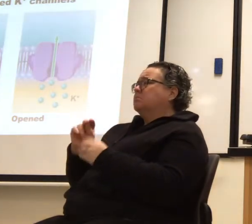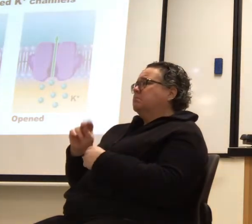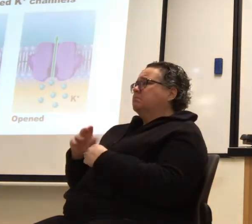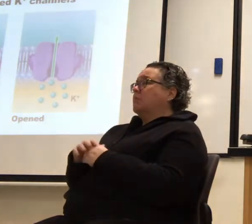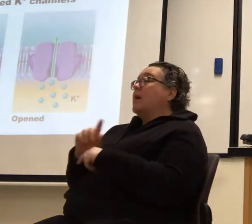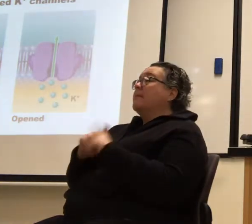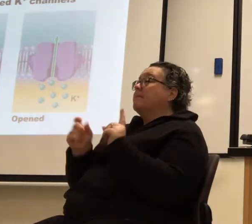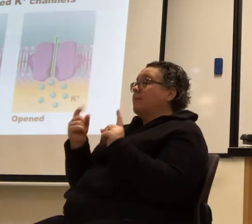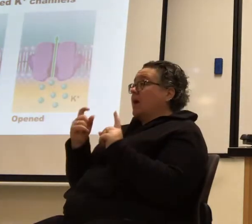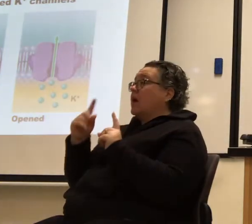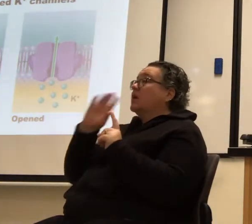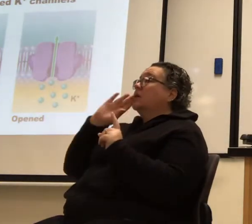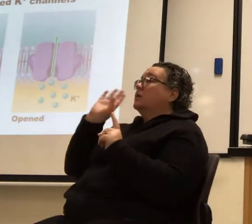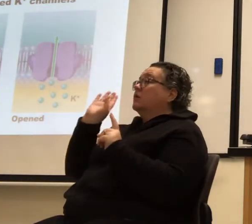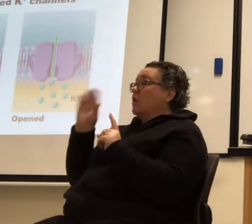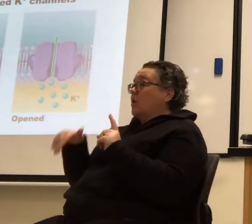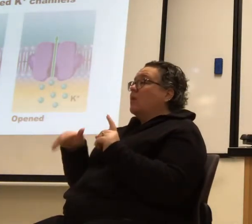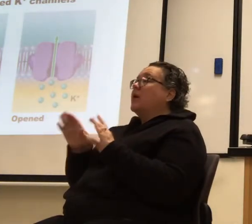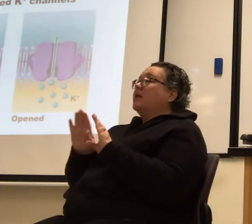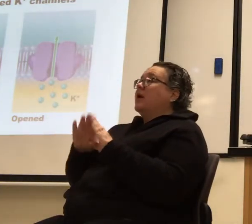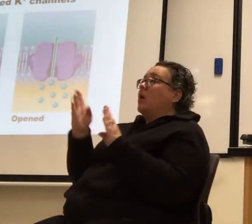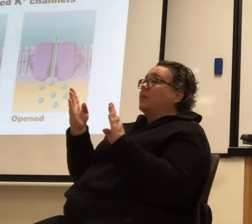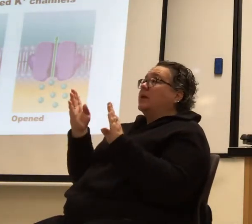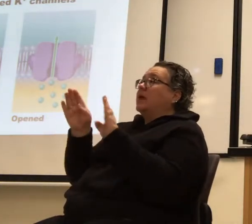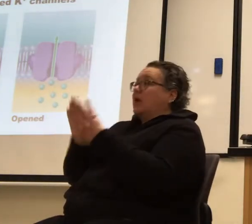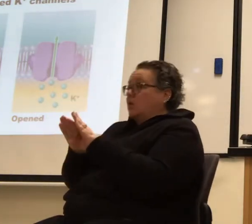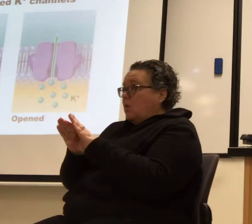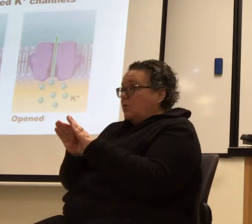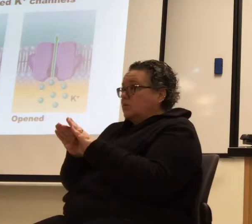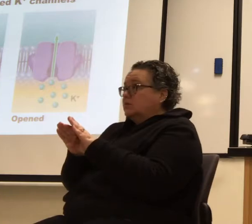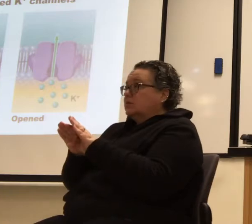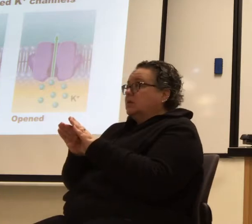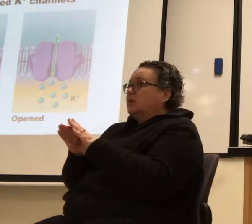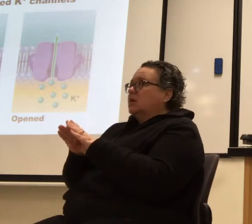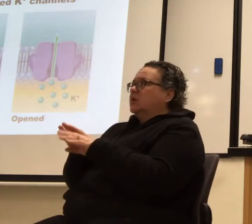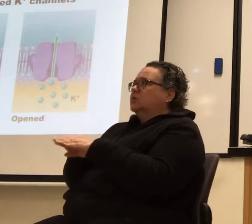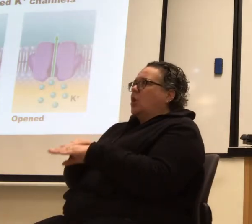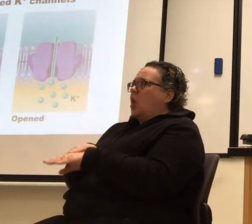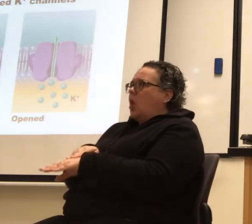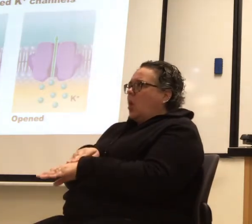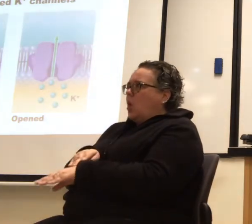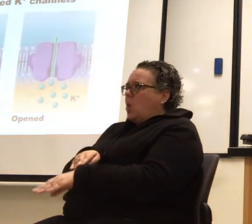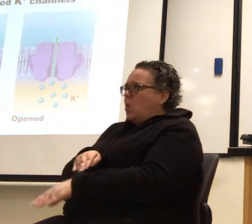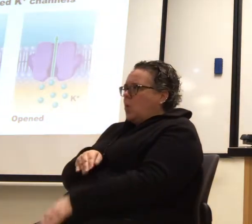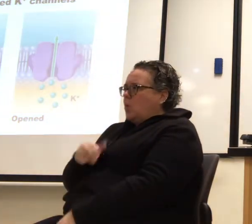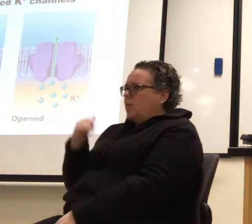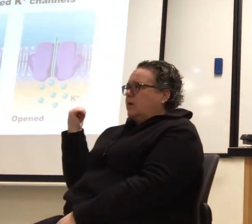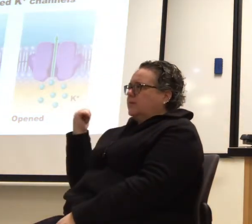But yeah, do know that they open and close slower.